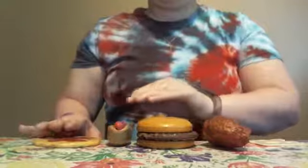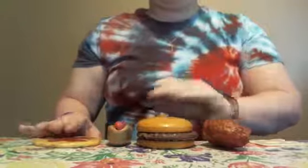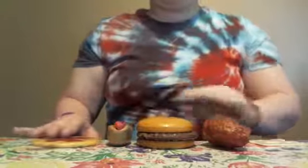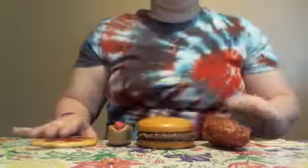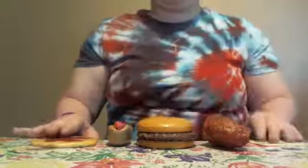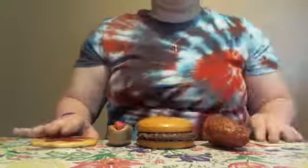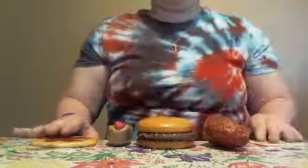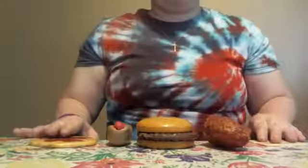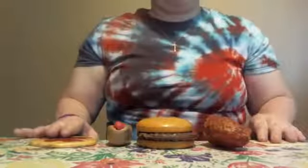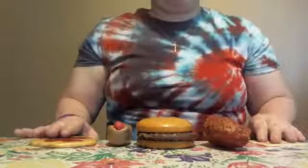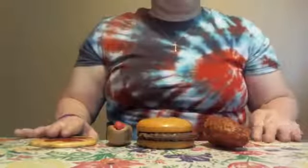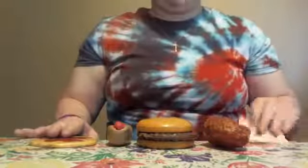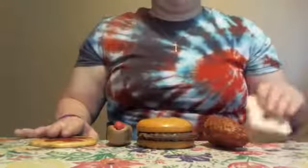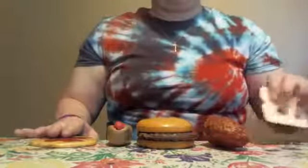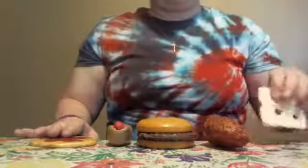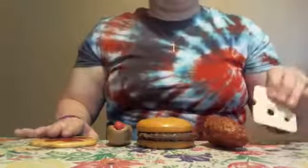Okay, ready? So we have our